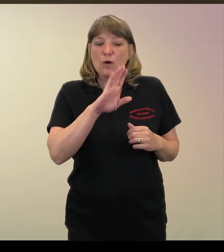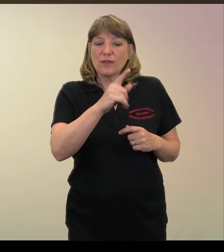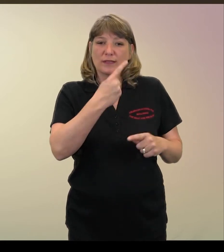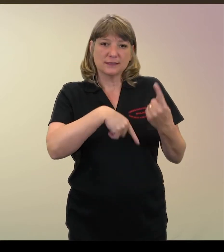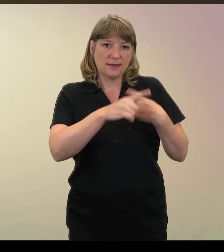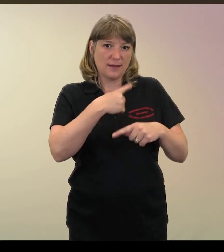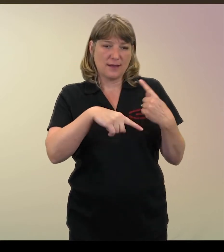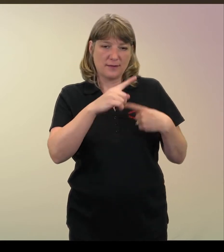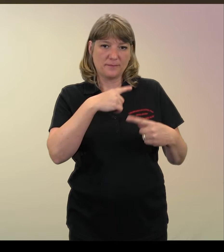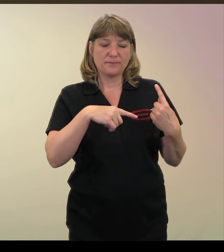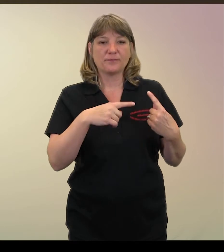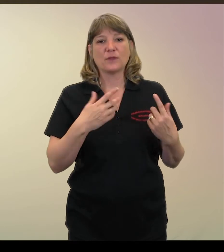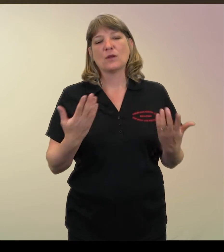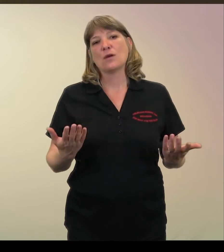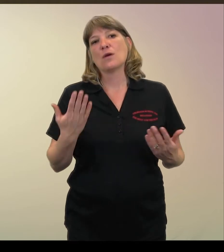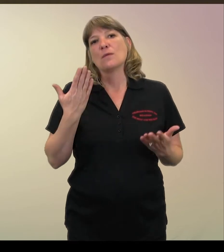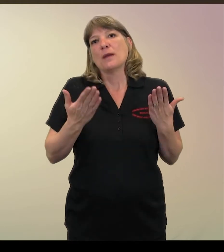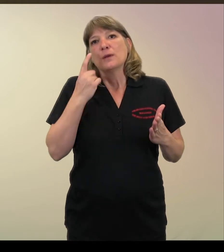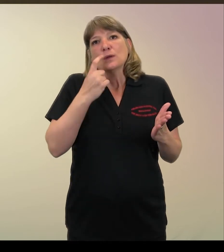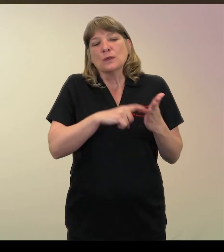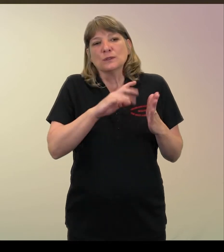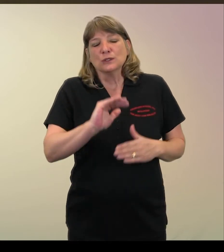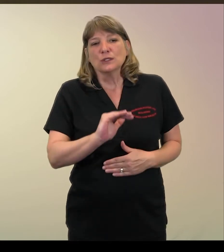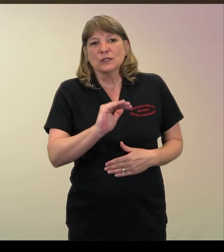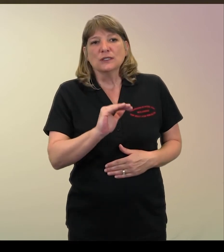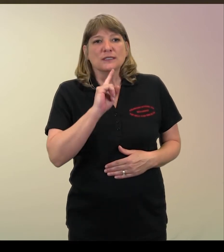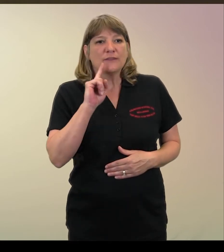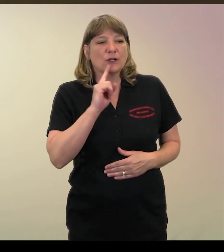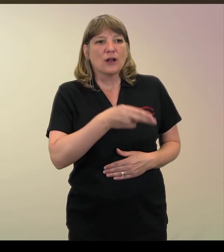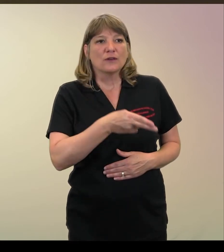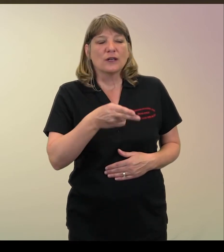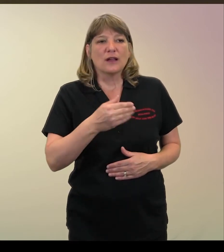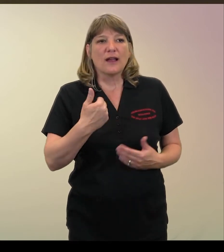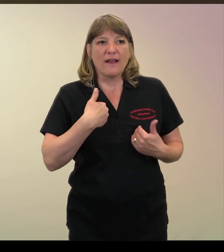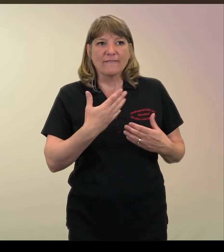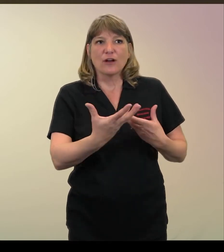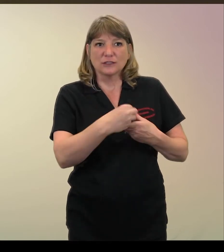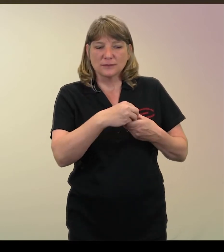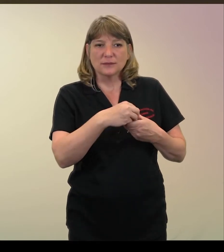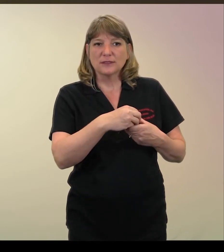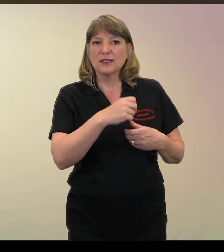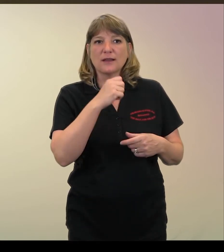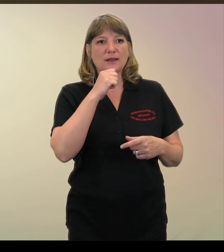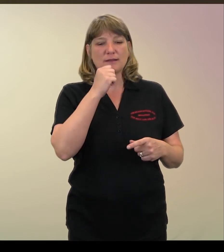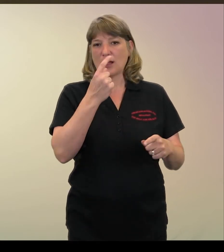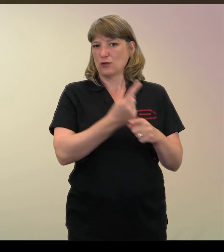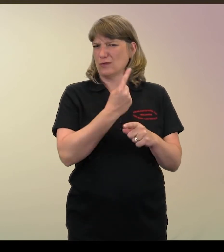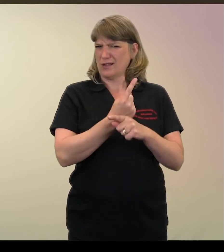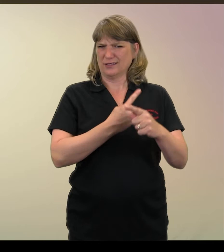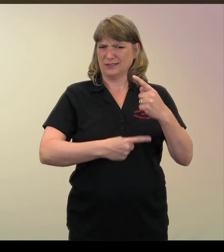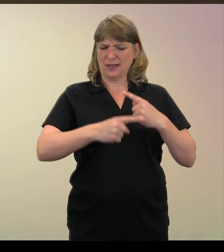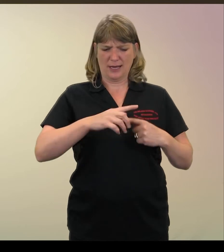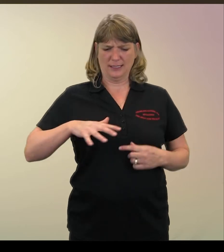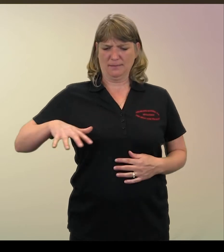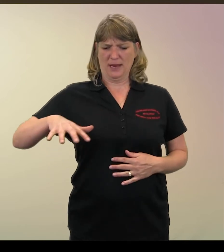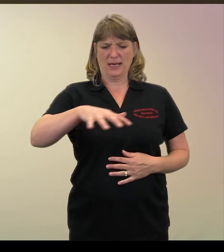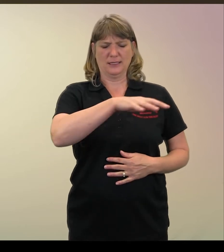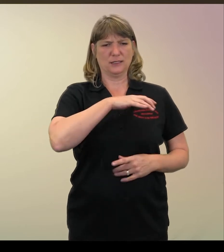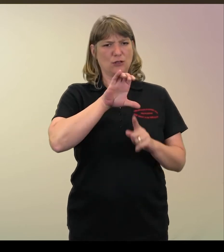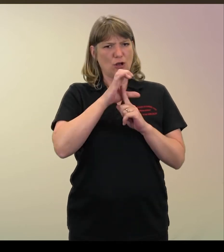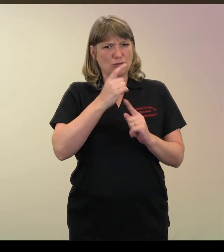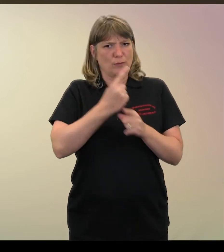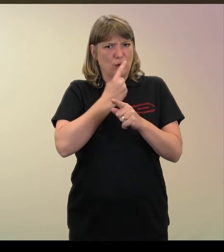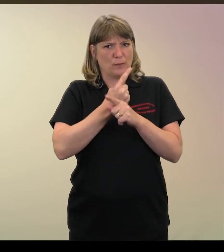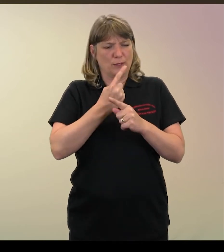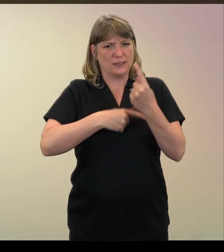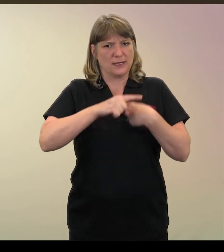communication, or their sign. So you might see children who are deaf and hard of hearing who have autism who are not using the correct signing